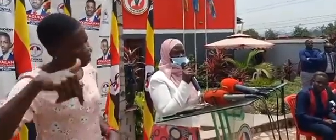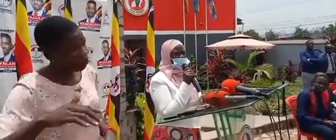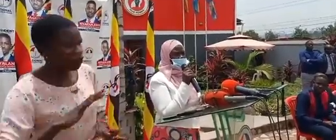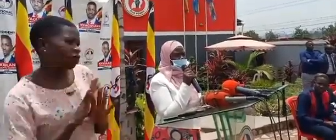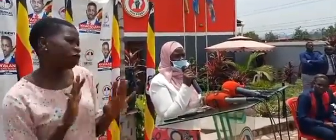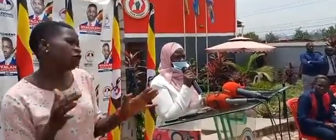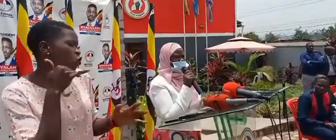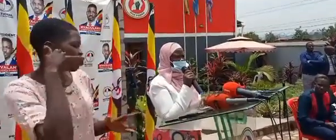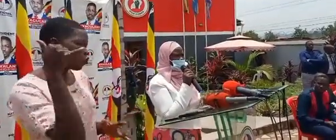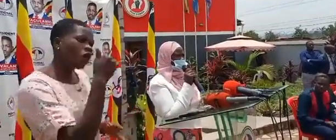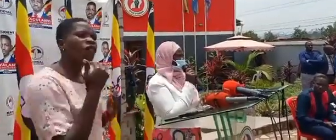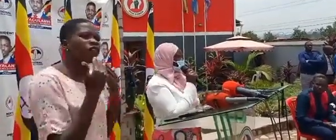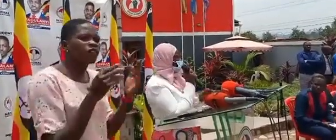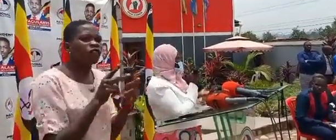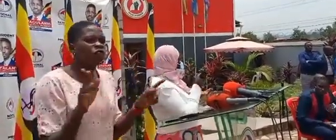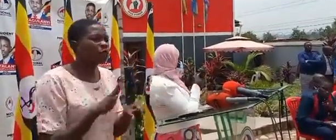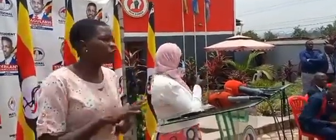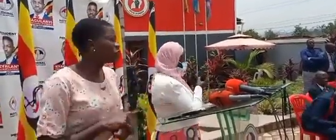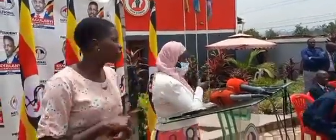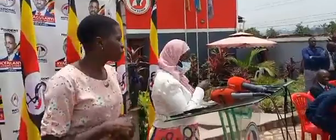0200-9095-77. Thank you so much.